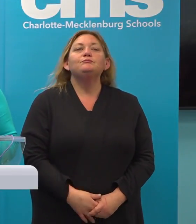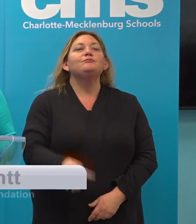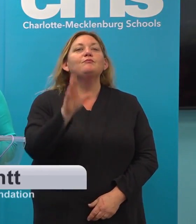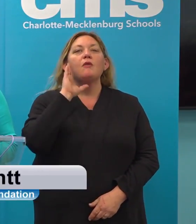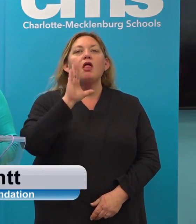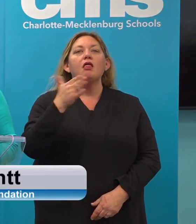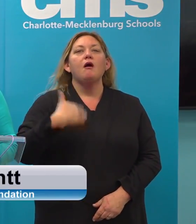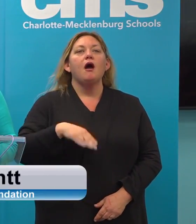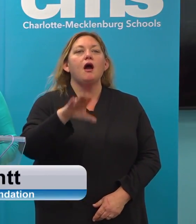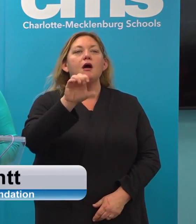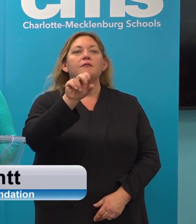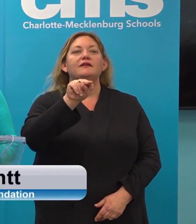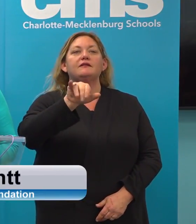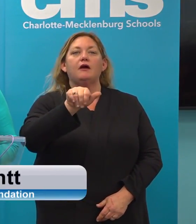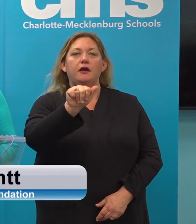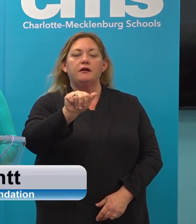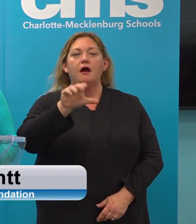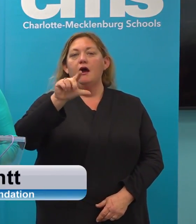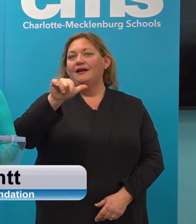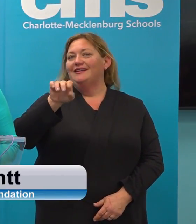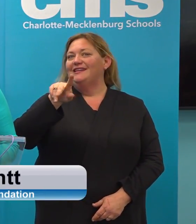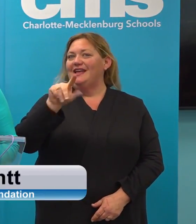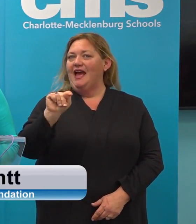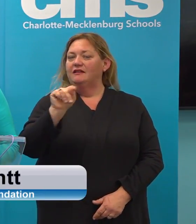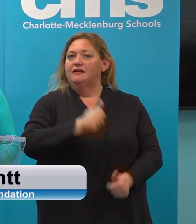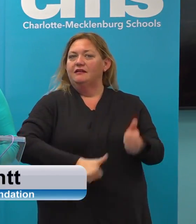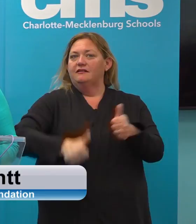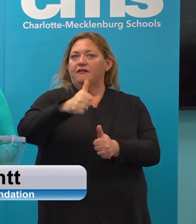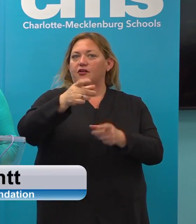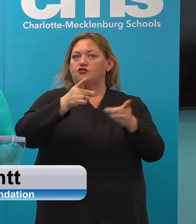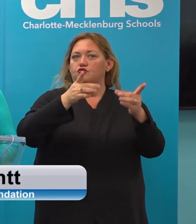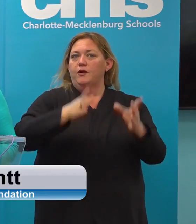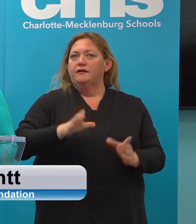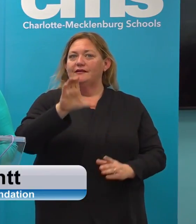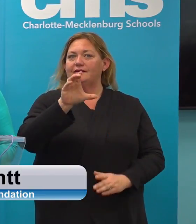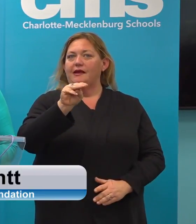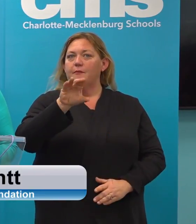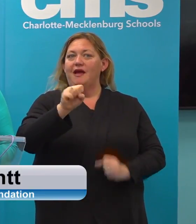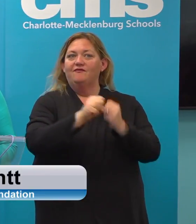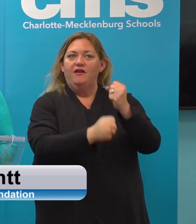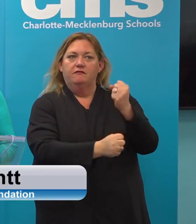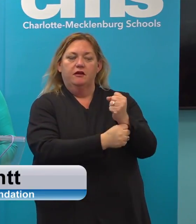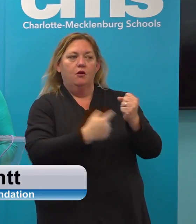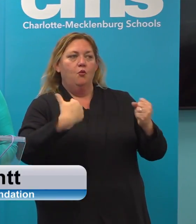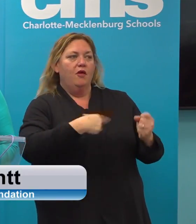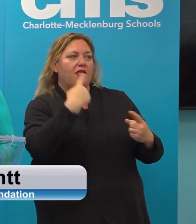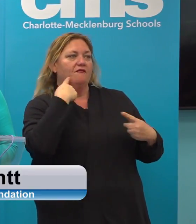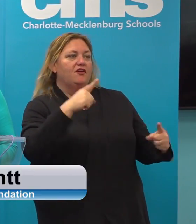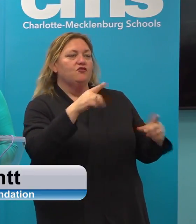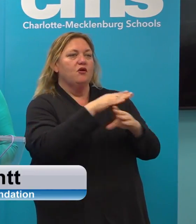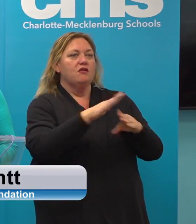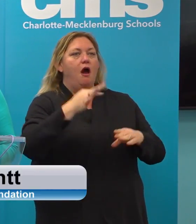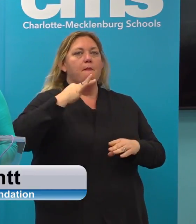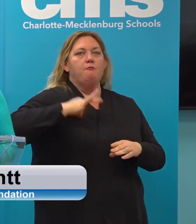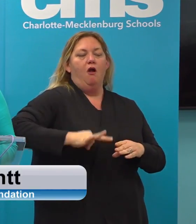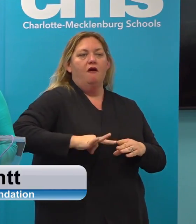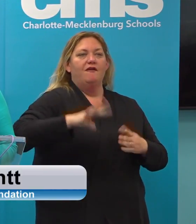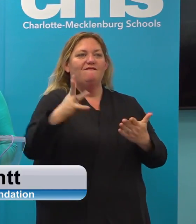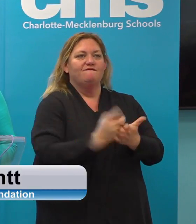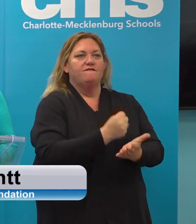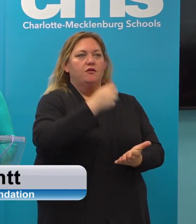Hello, I'm Sonia Gant, the Executive Director of the CMS Foundation. We are the official nonprofit fundraising partner